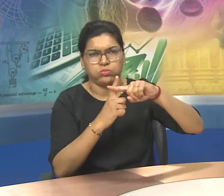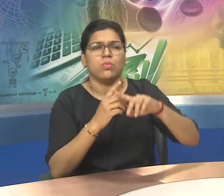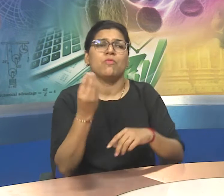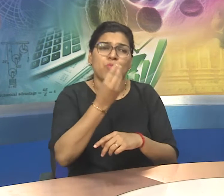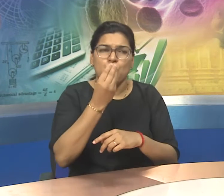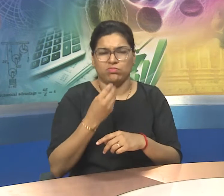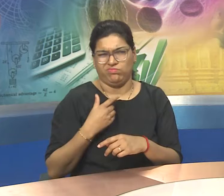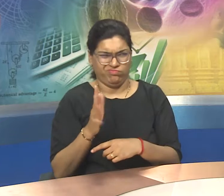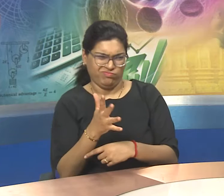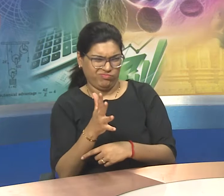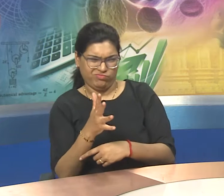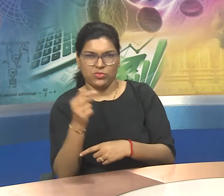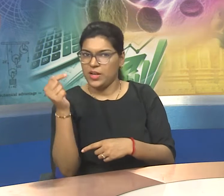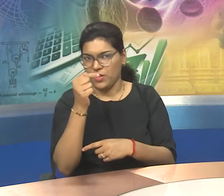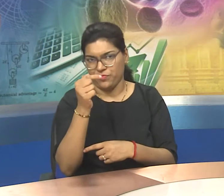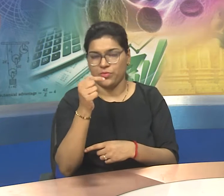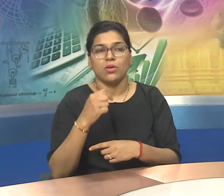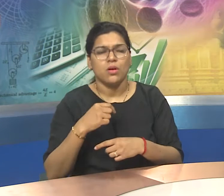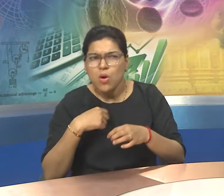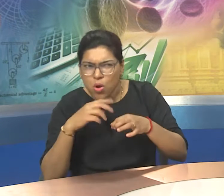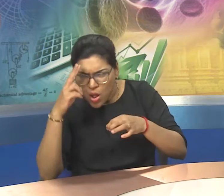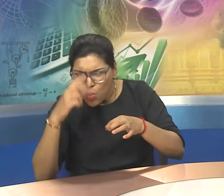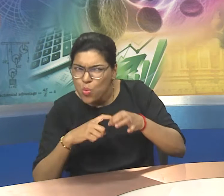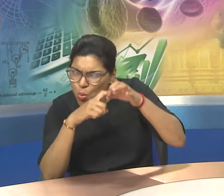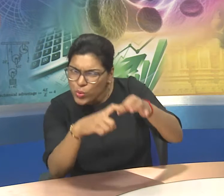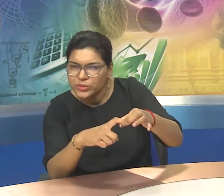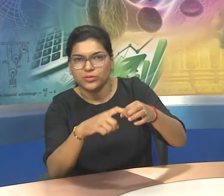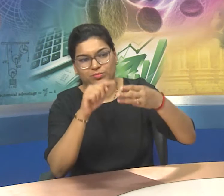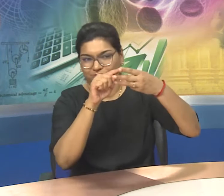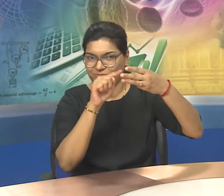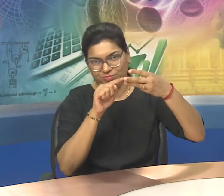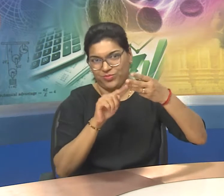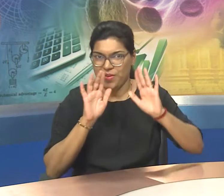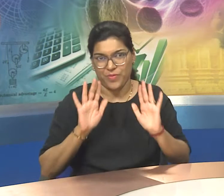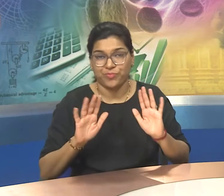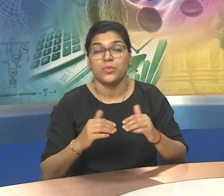because while conversation we use so many sentences. We